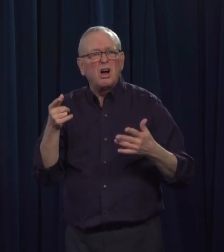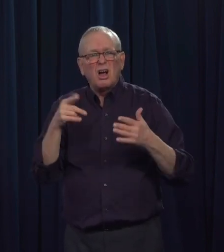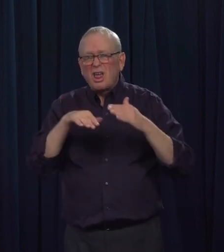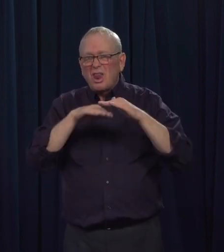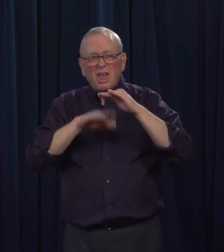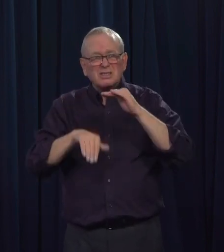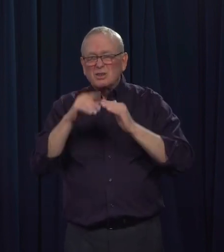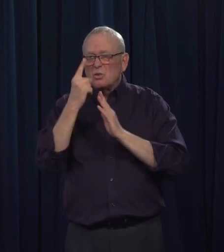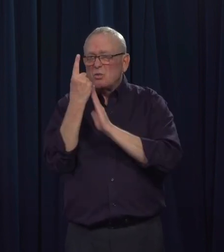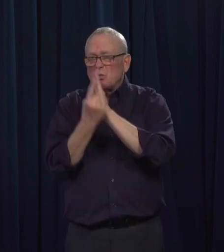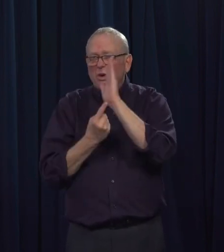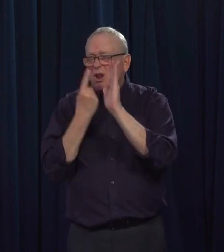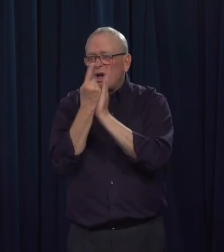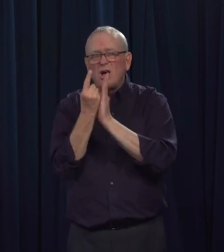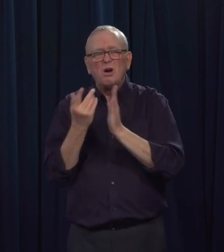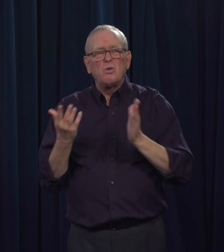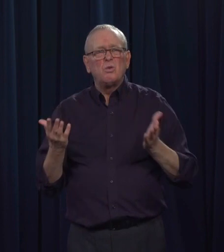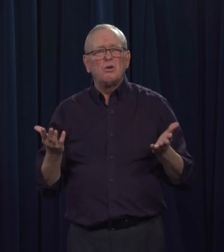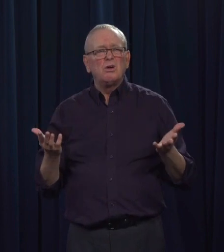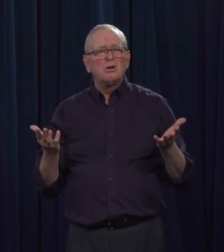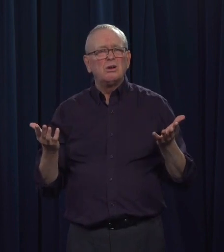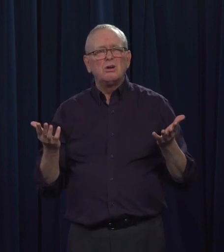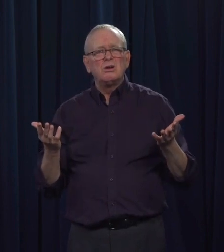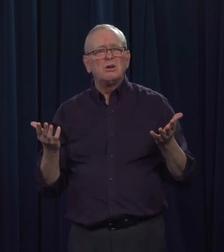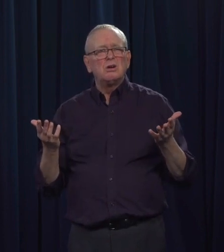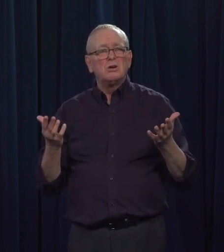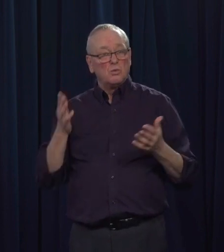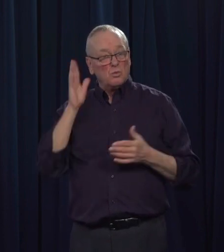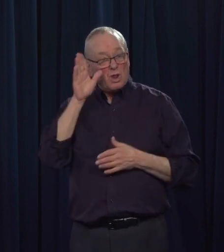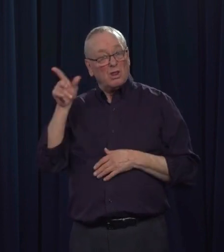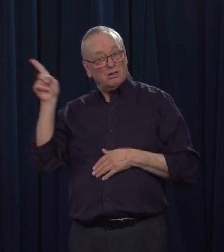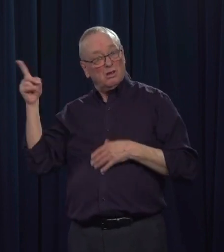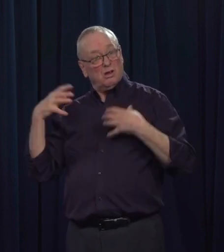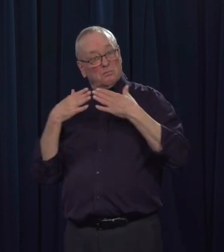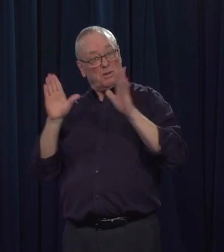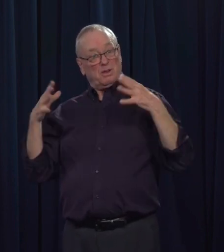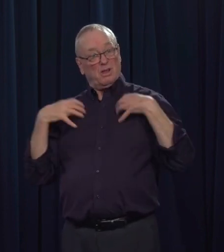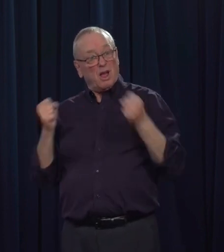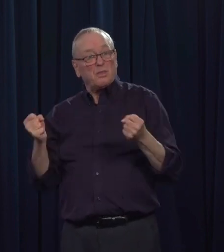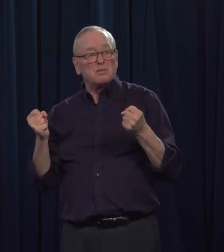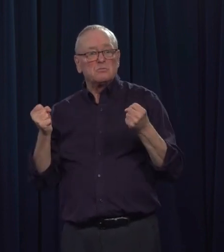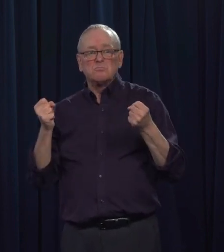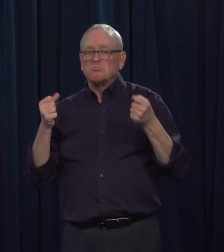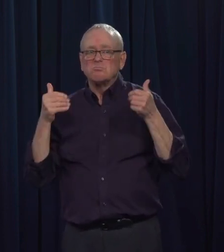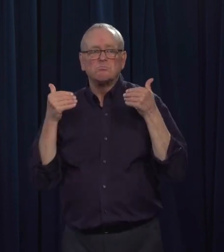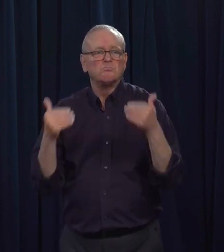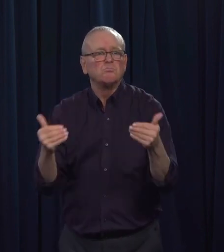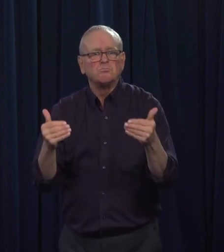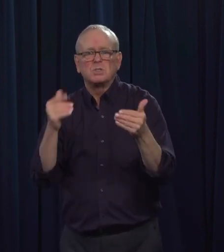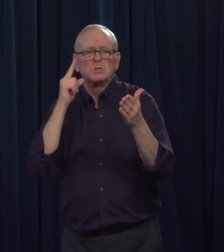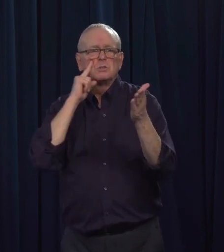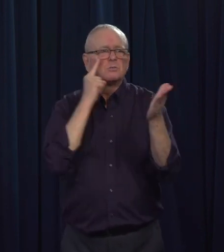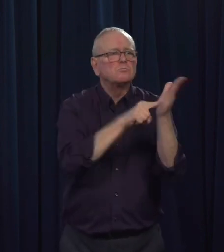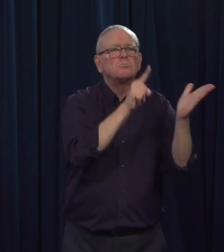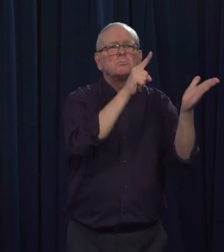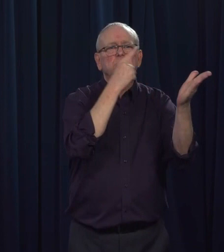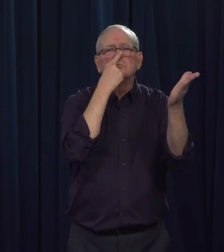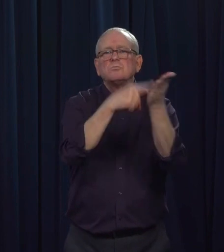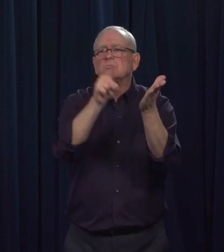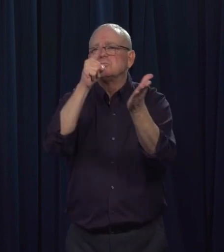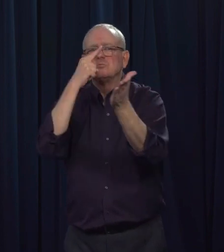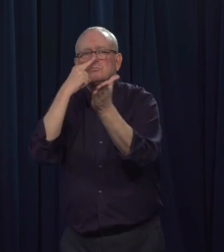out randomly and doing random checks on various places?